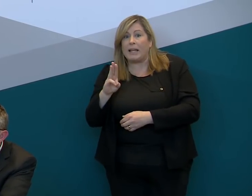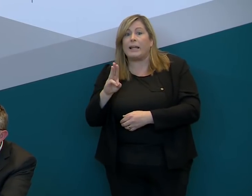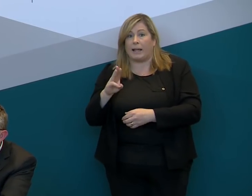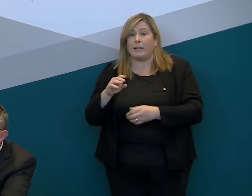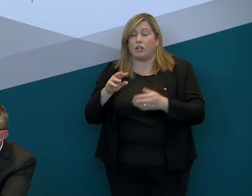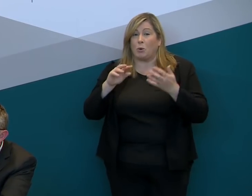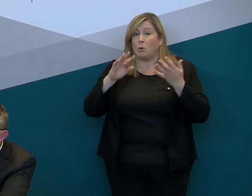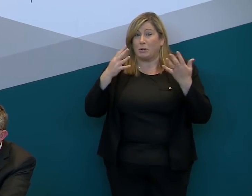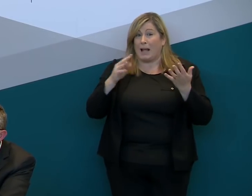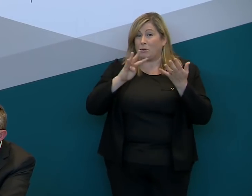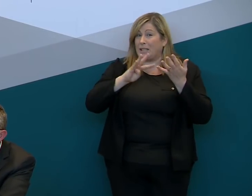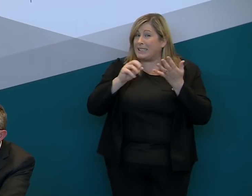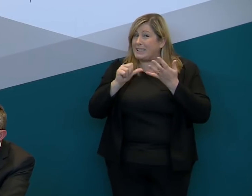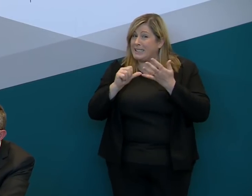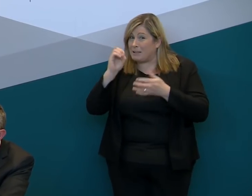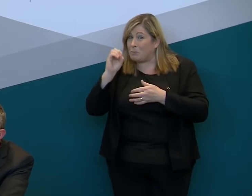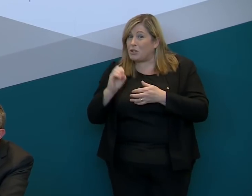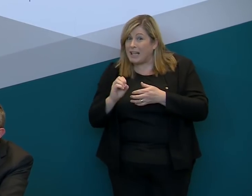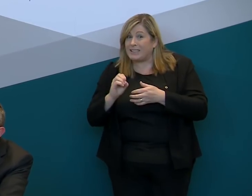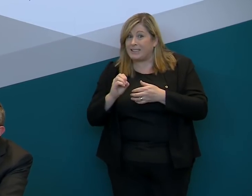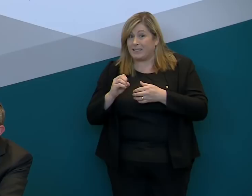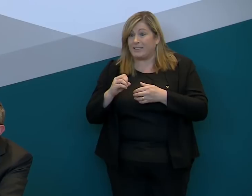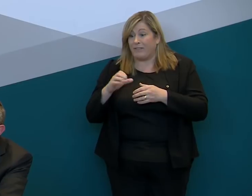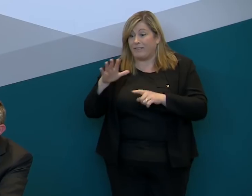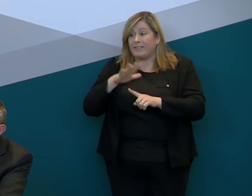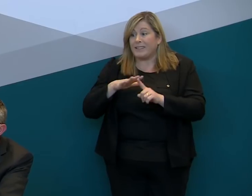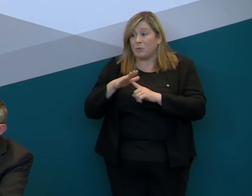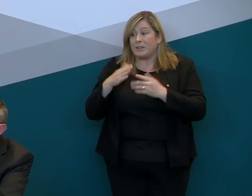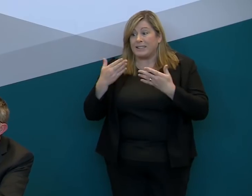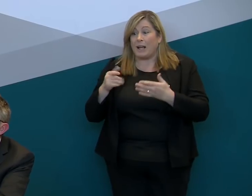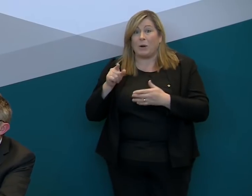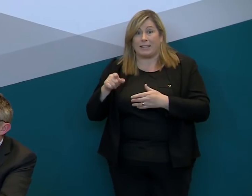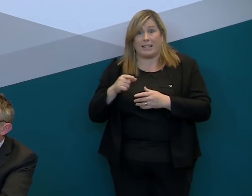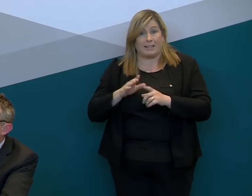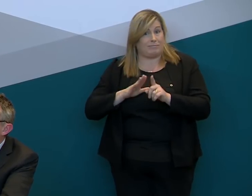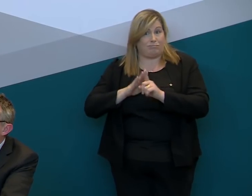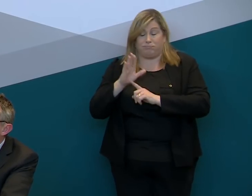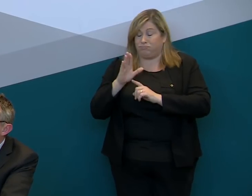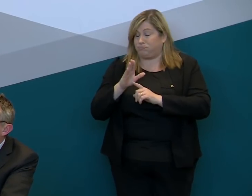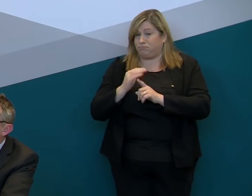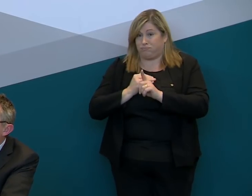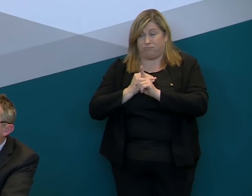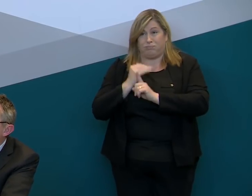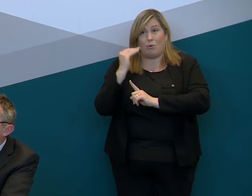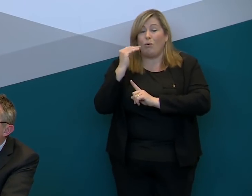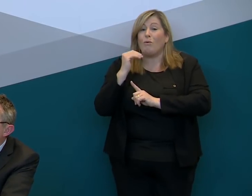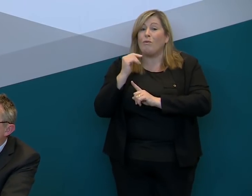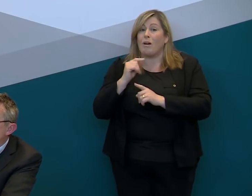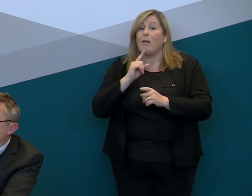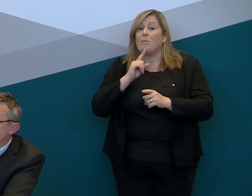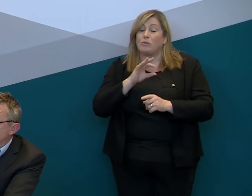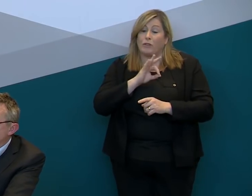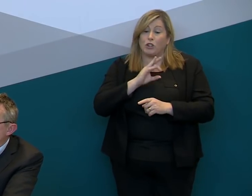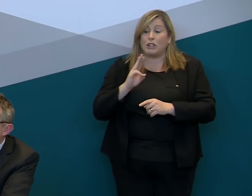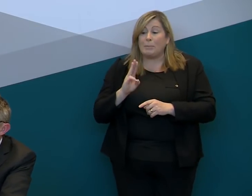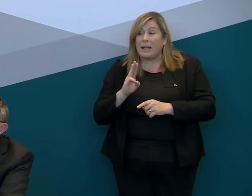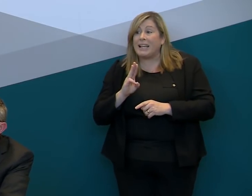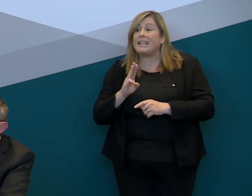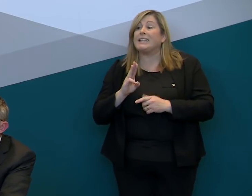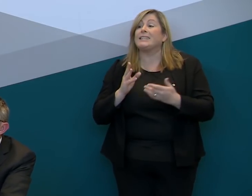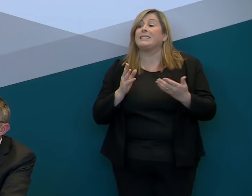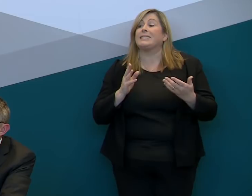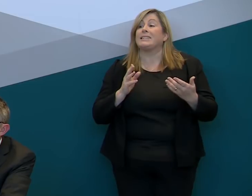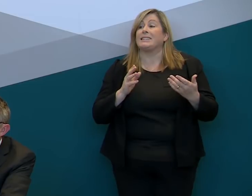of cases now, because the positivity rate has gone way down. So that's greatly accelerated the communication through the people. Now, for GPs who